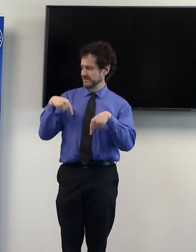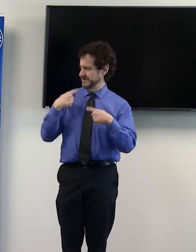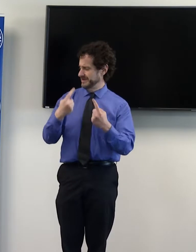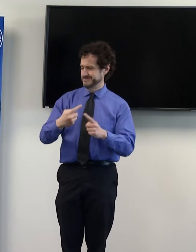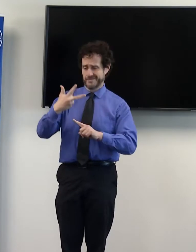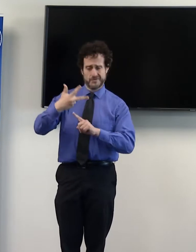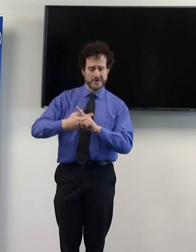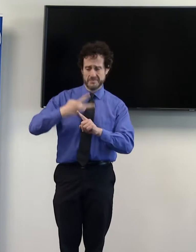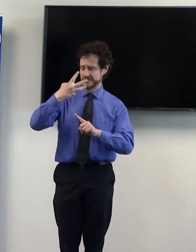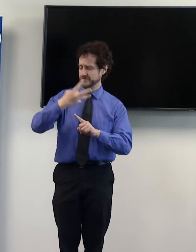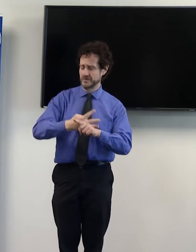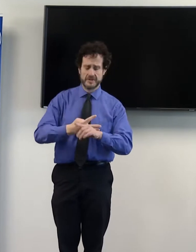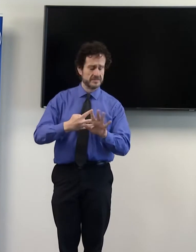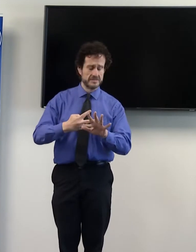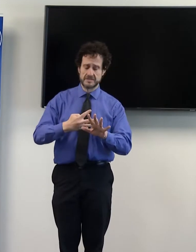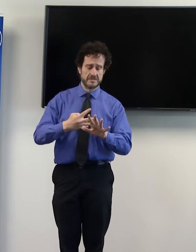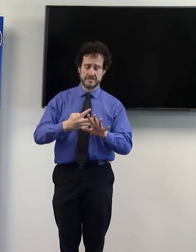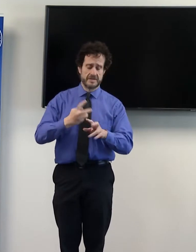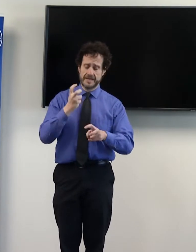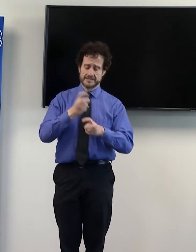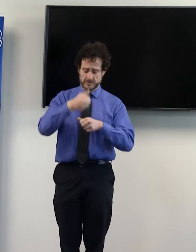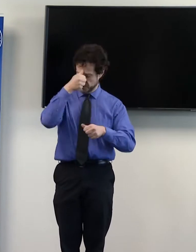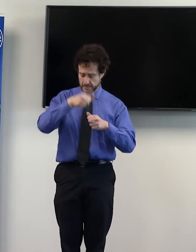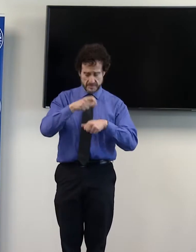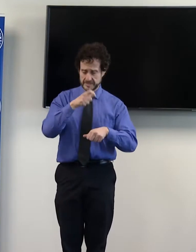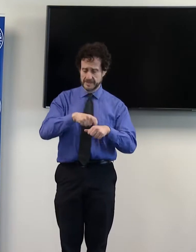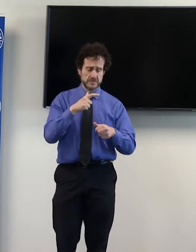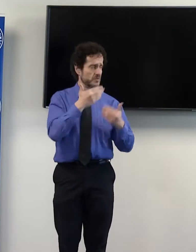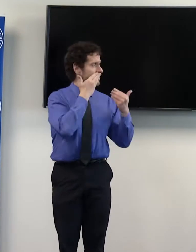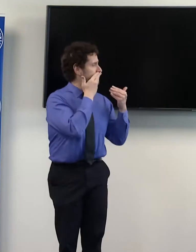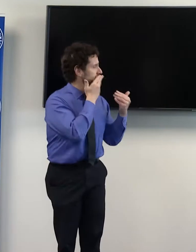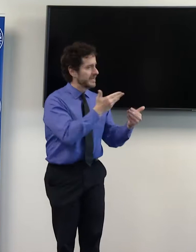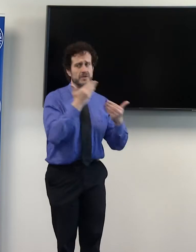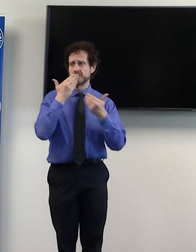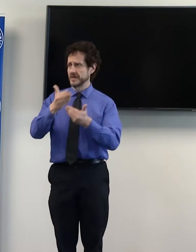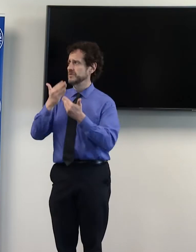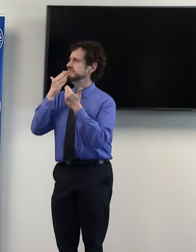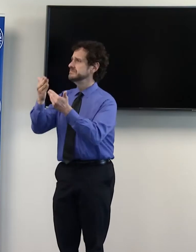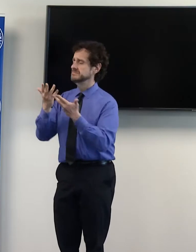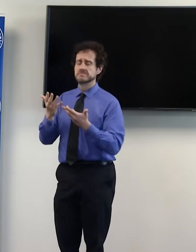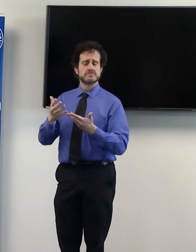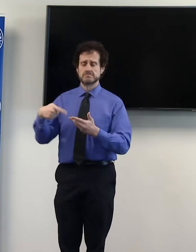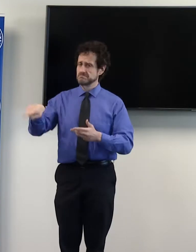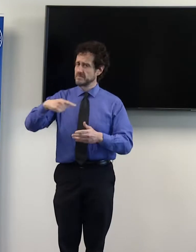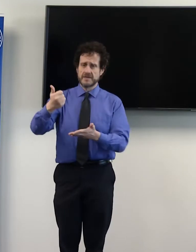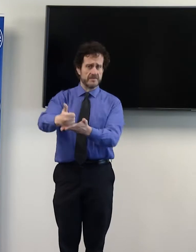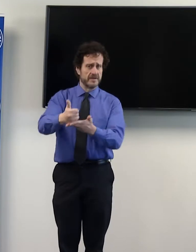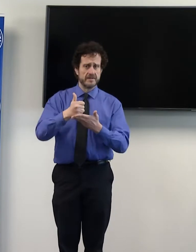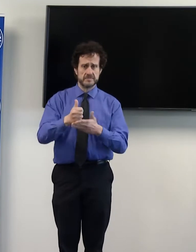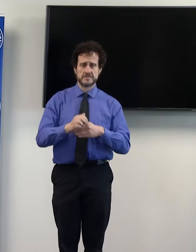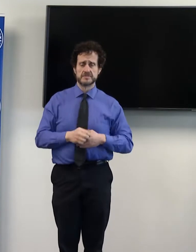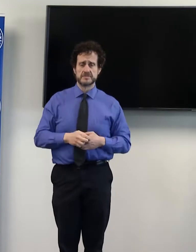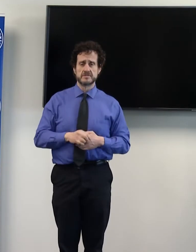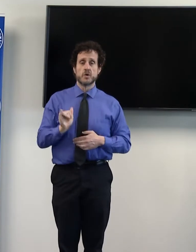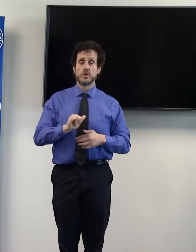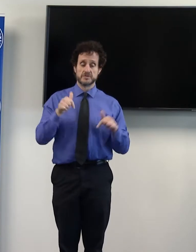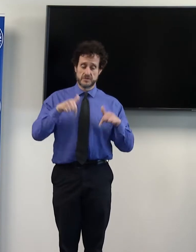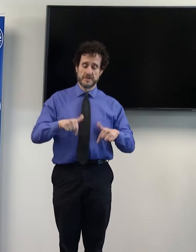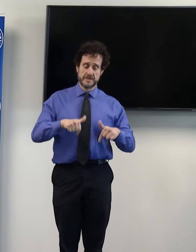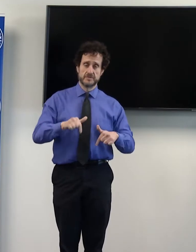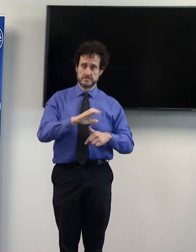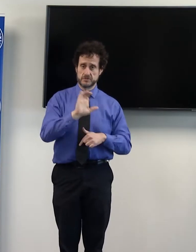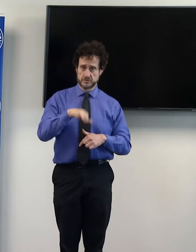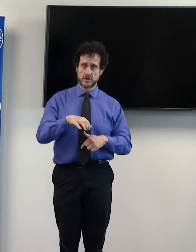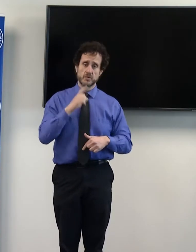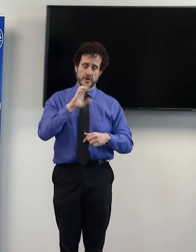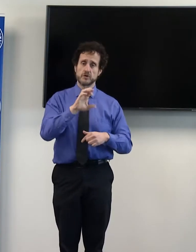time. So I just can't thank them enough. They have been so amazingly helpful. And they have been as well here. And I really